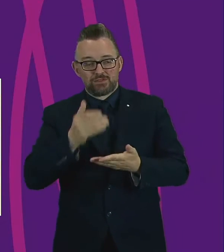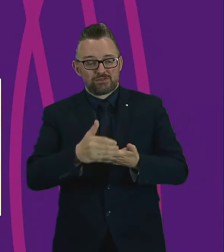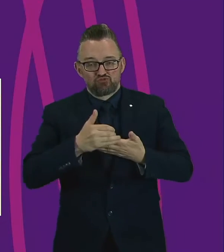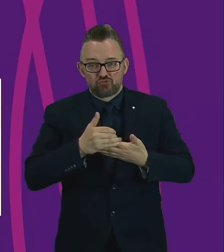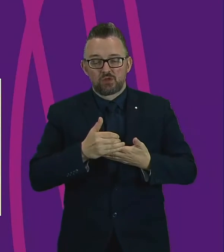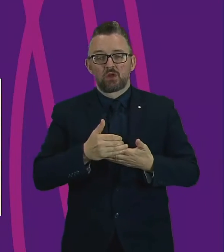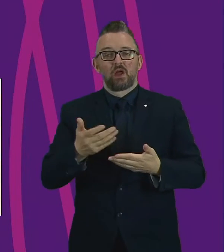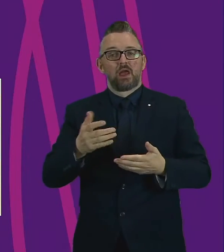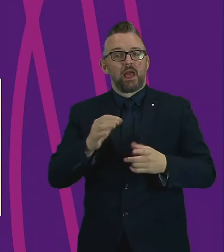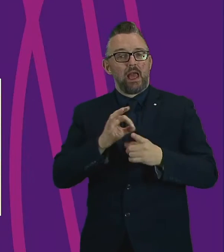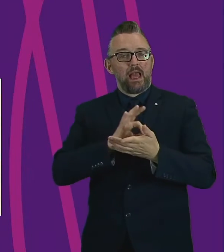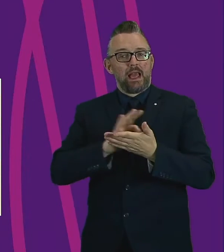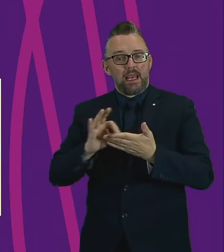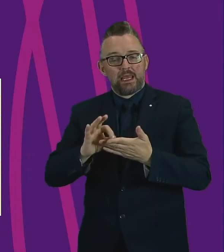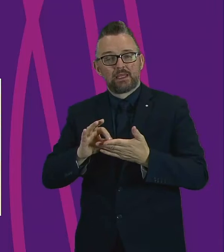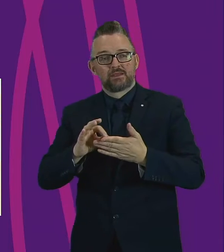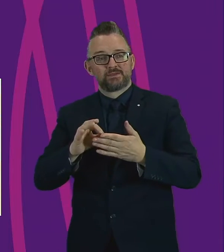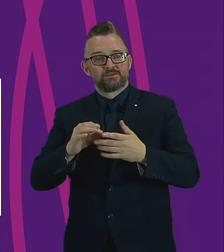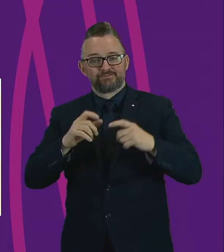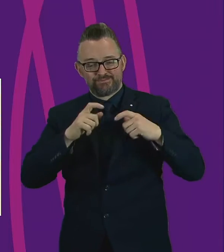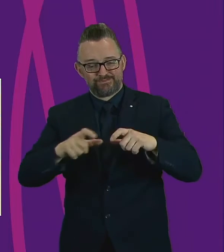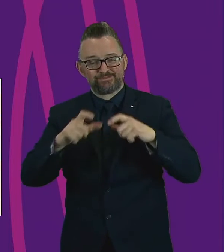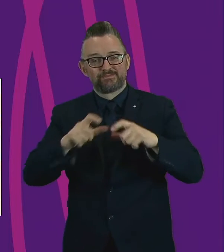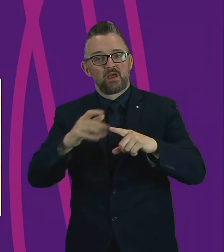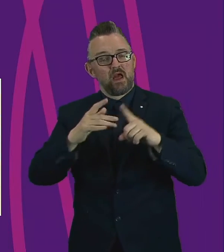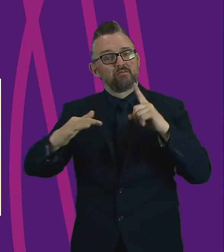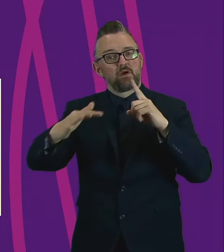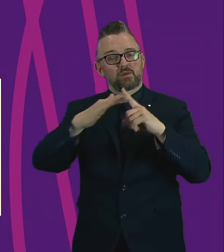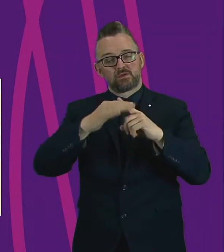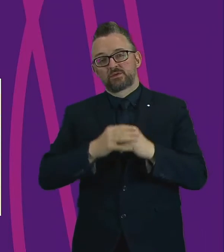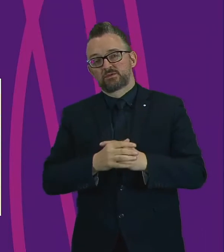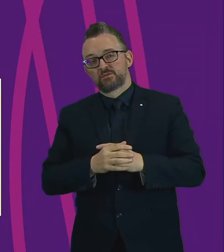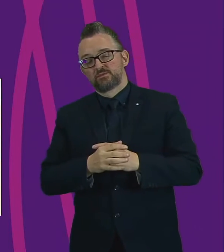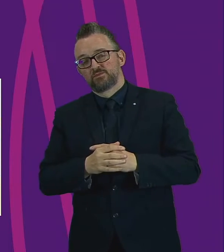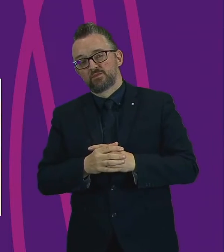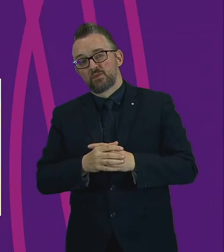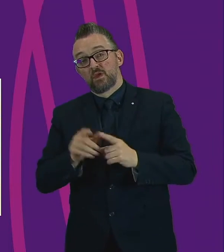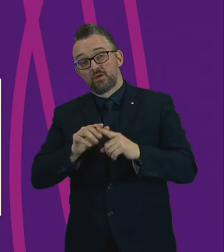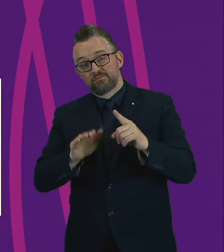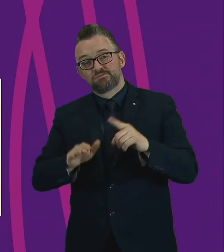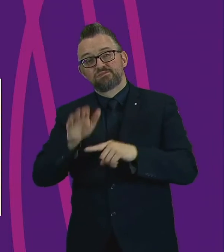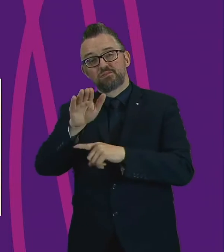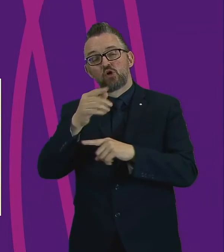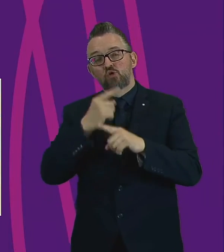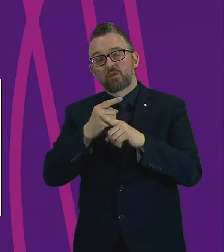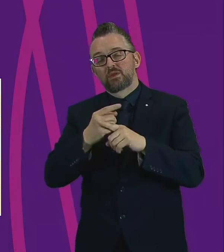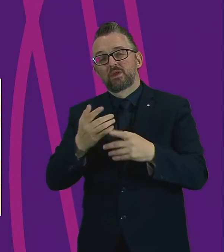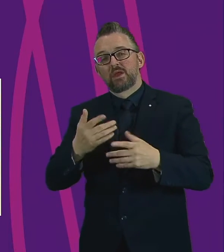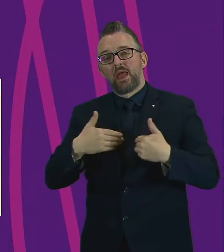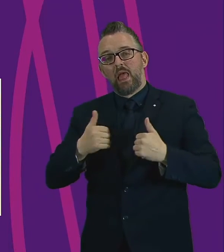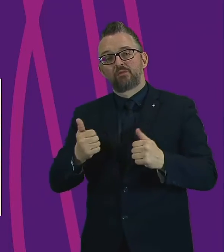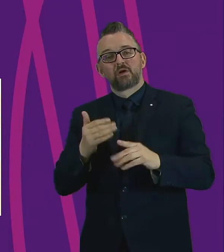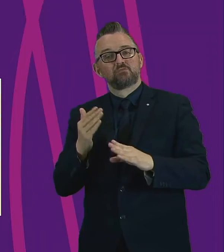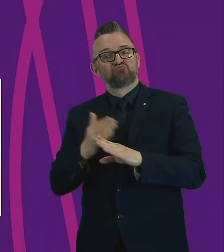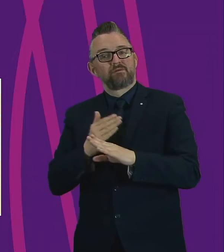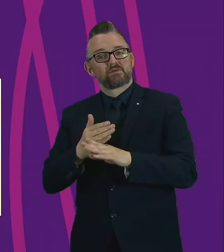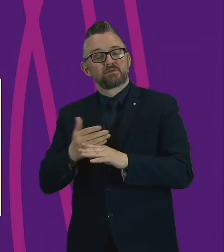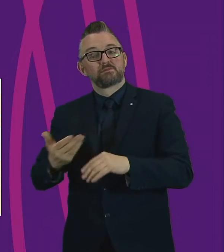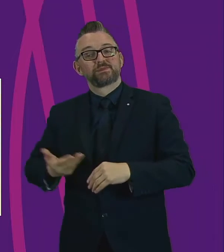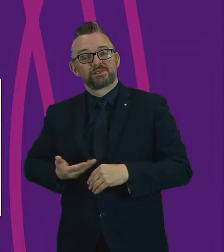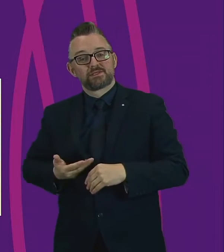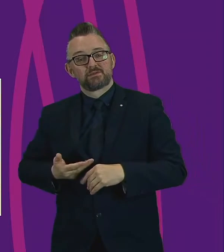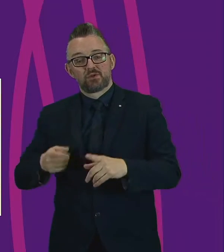and sustainable environment. And the long-term health of any economy, including the health of private businesses, cannot be achieved without